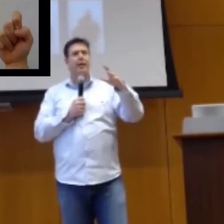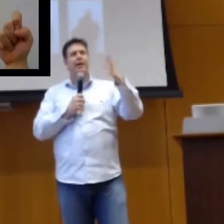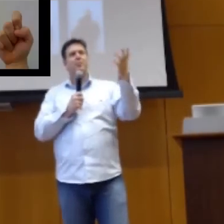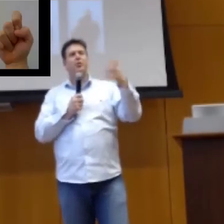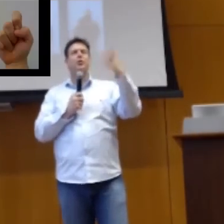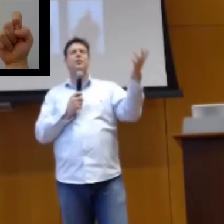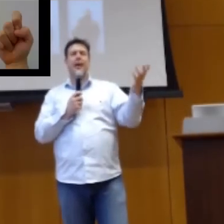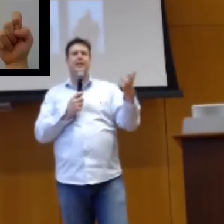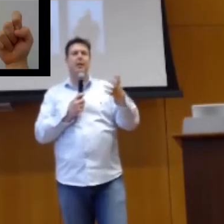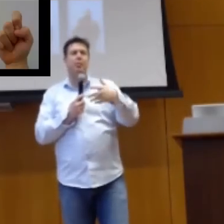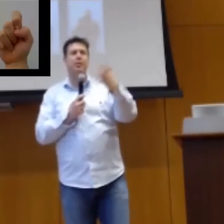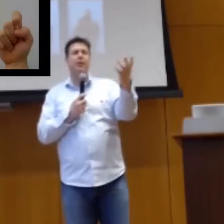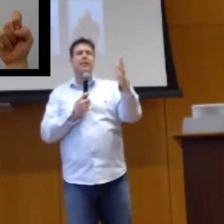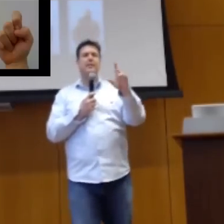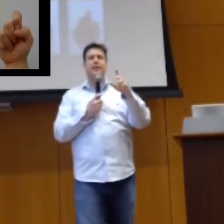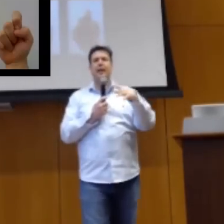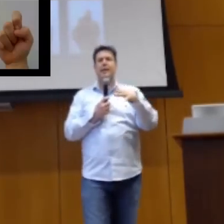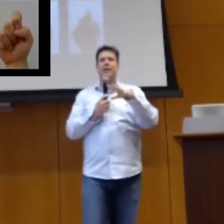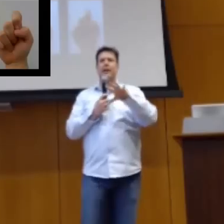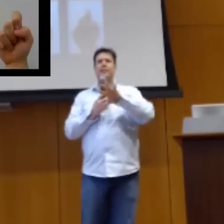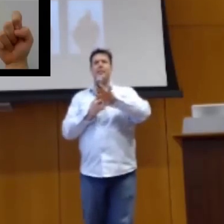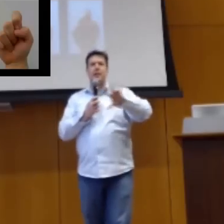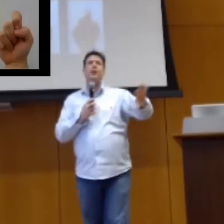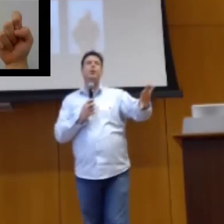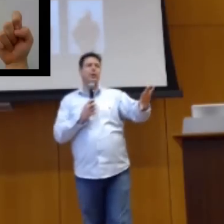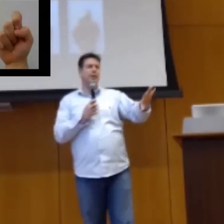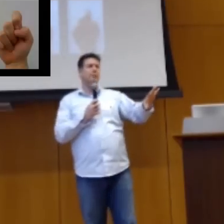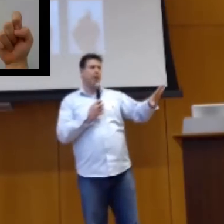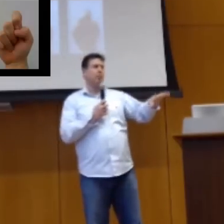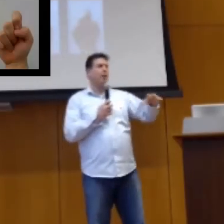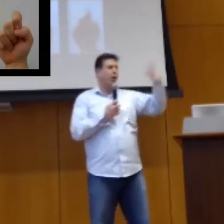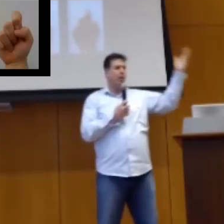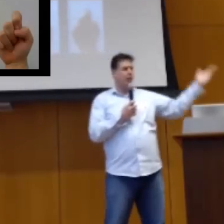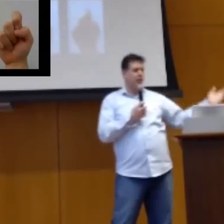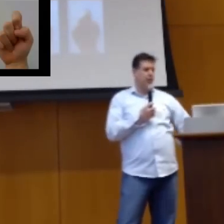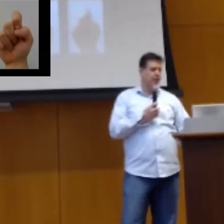But, do you use X anyway? the fact is, they disambiguated that problem all on their own.